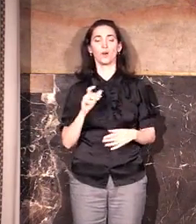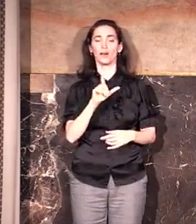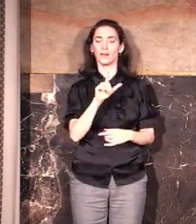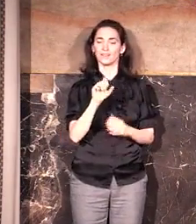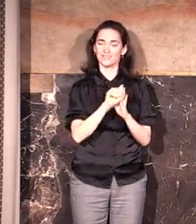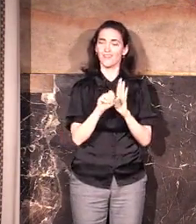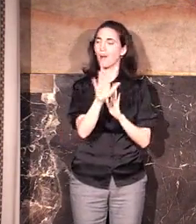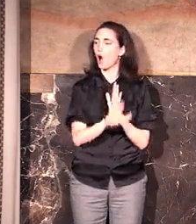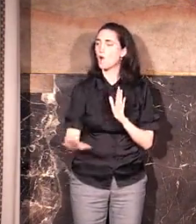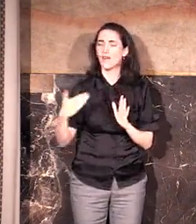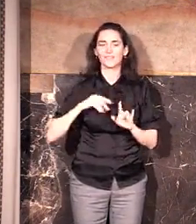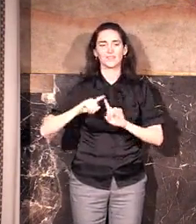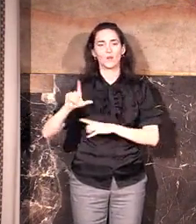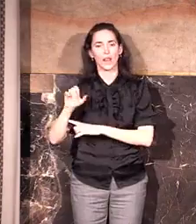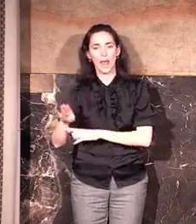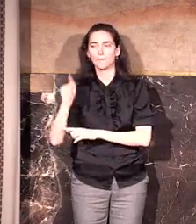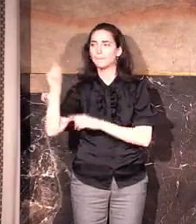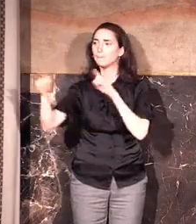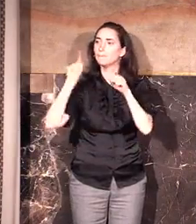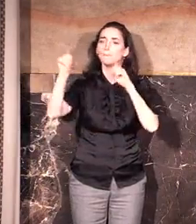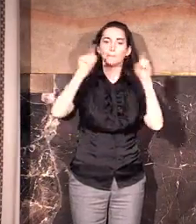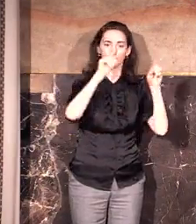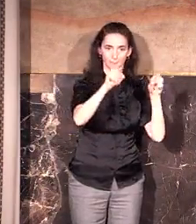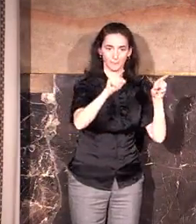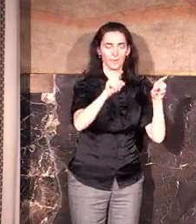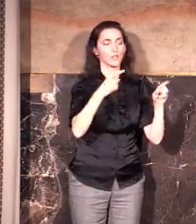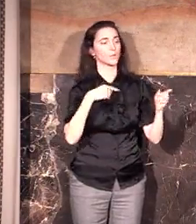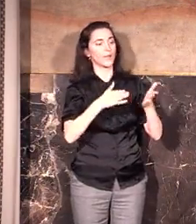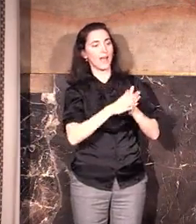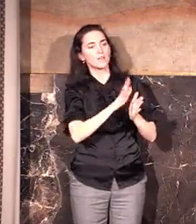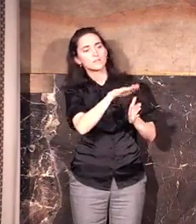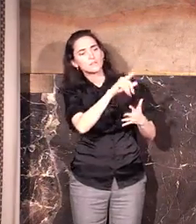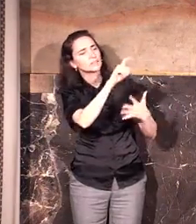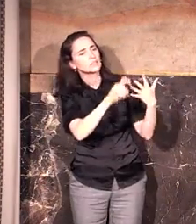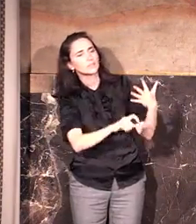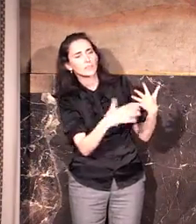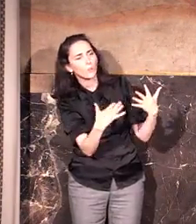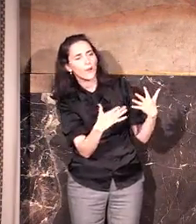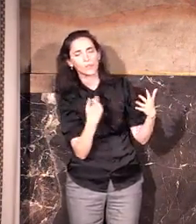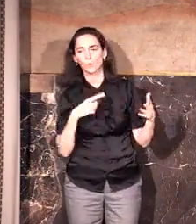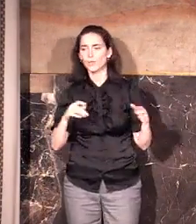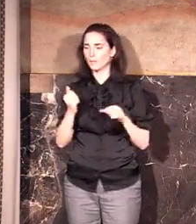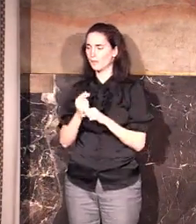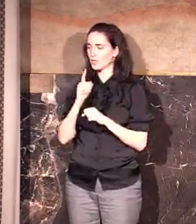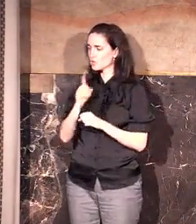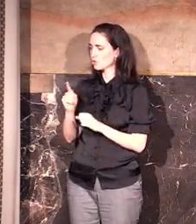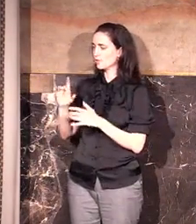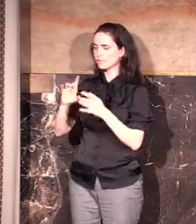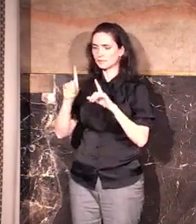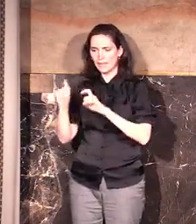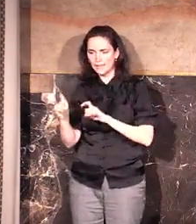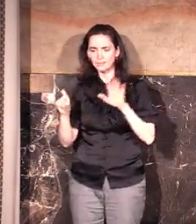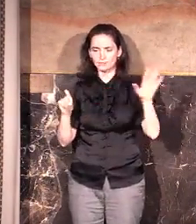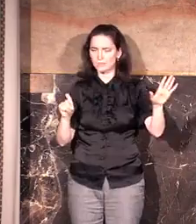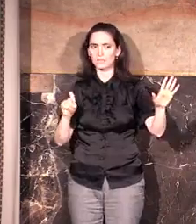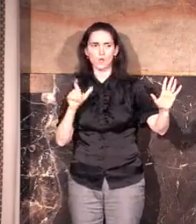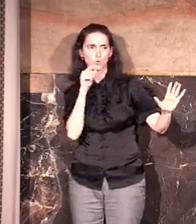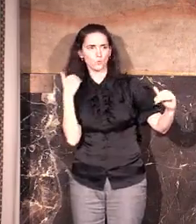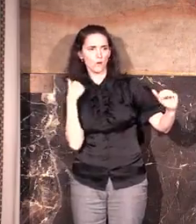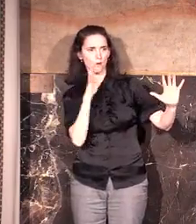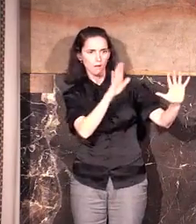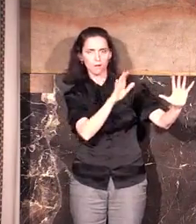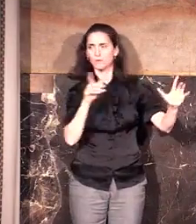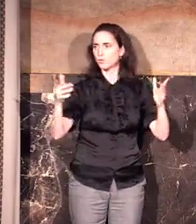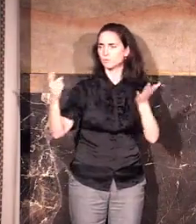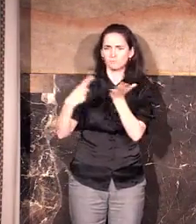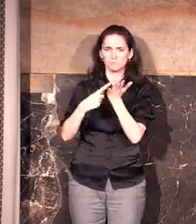across the state, where we are also asking them about their needs. We're coordinating our testing efforts so that we're sure that as we're getting supplies